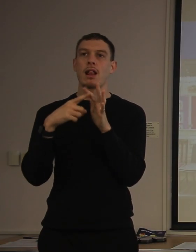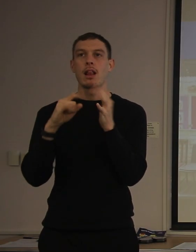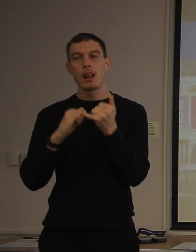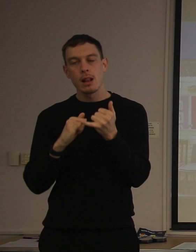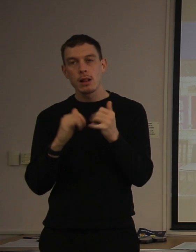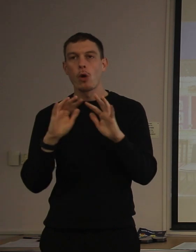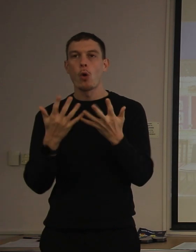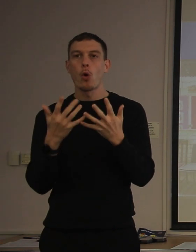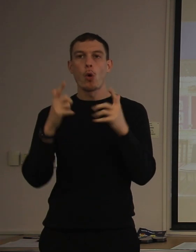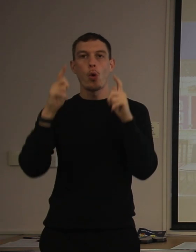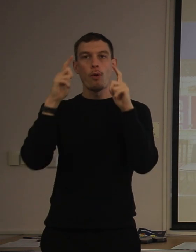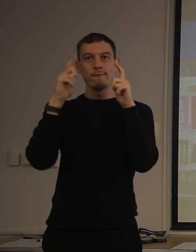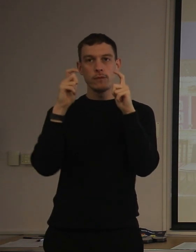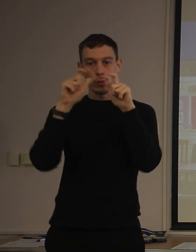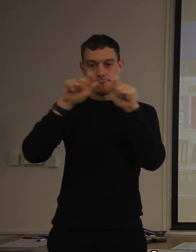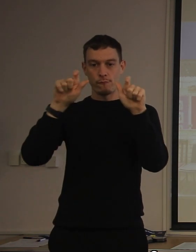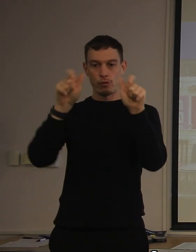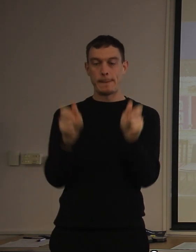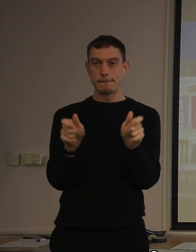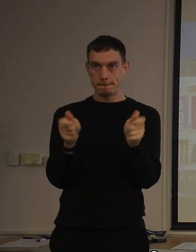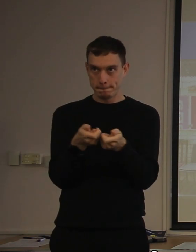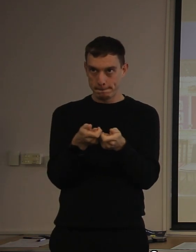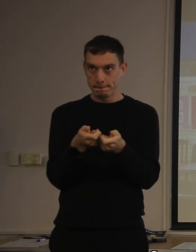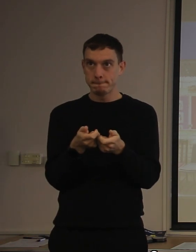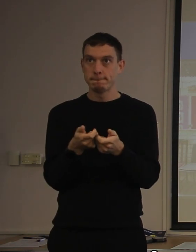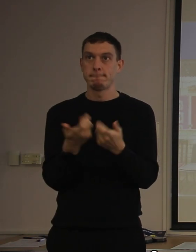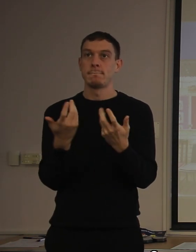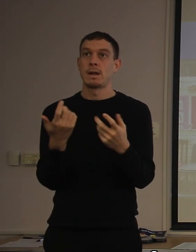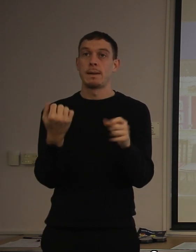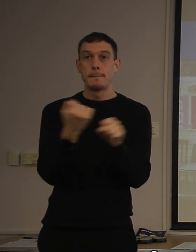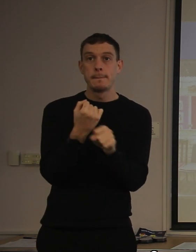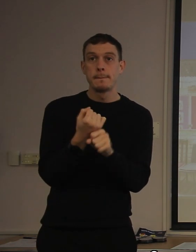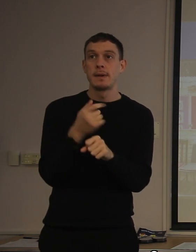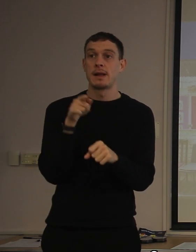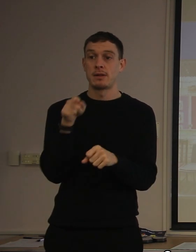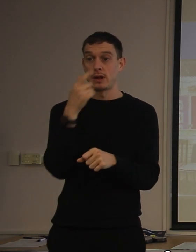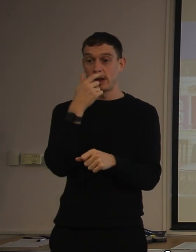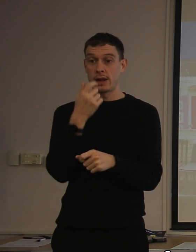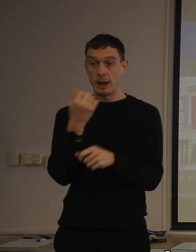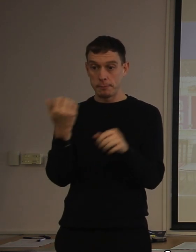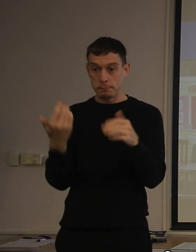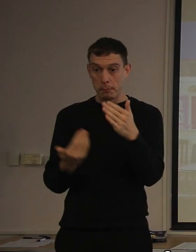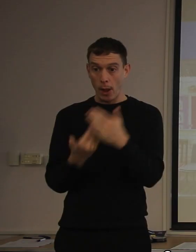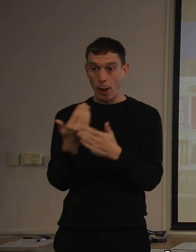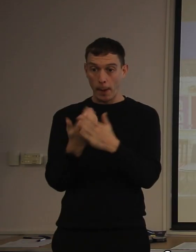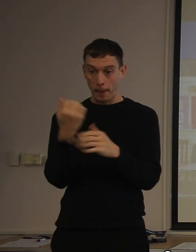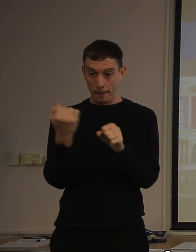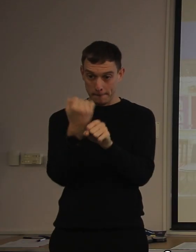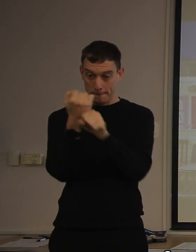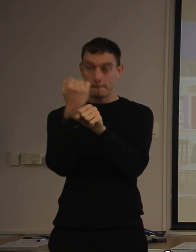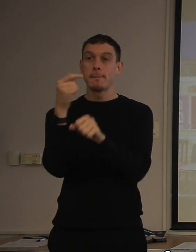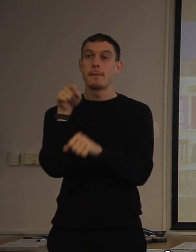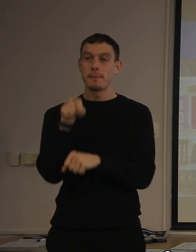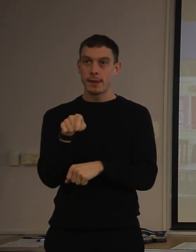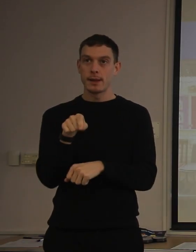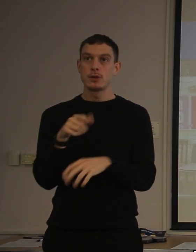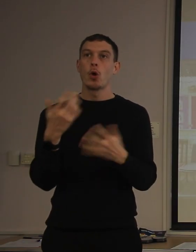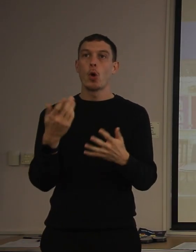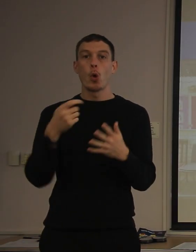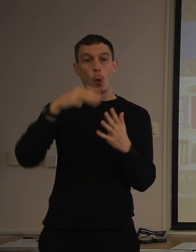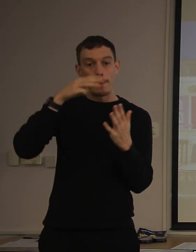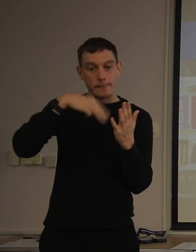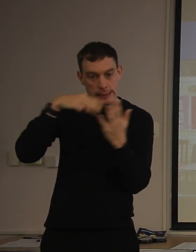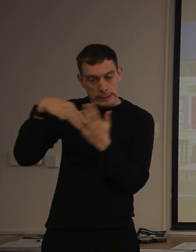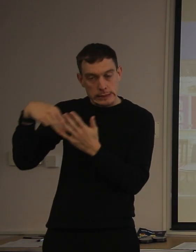and that type of stuff. And then we have a range of makers, and they might upcycle the furniture, or they might paint the